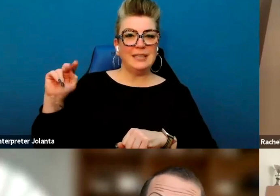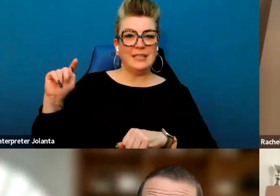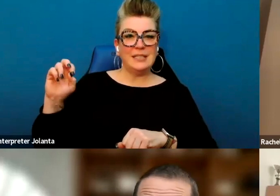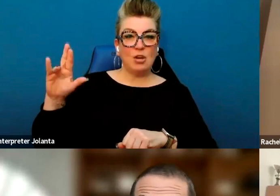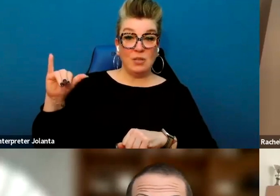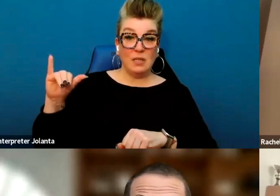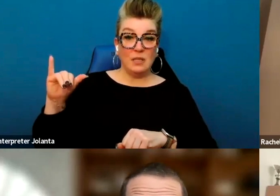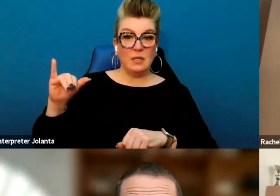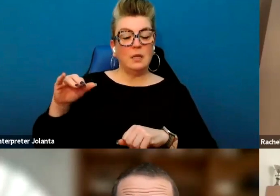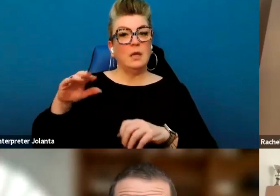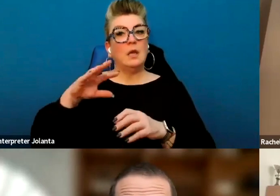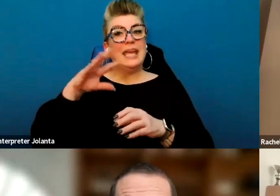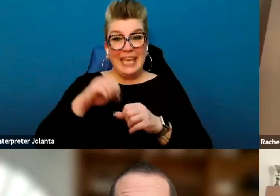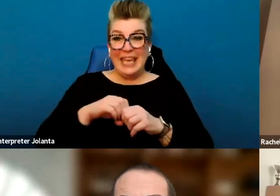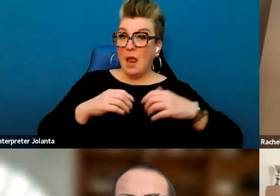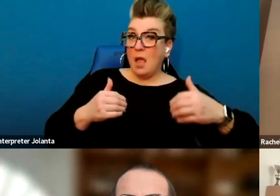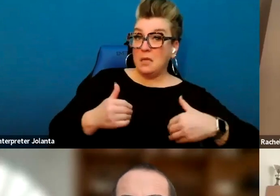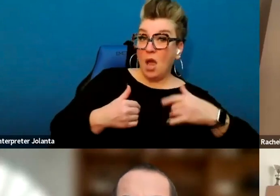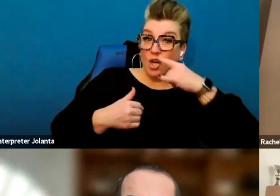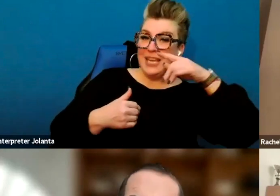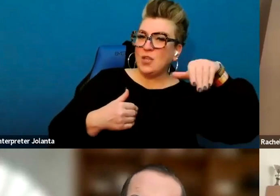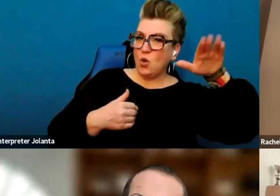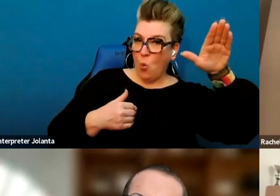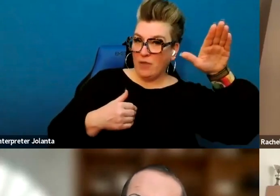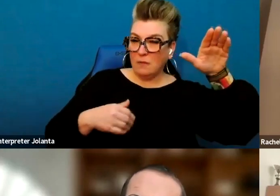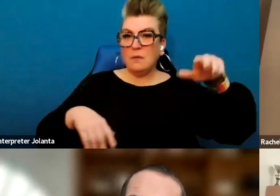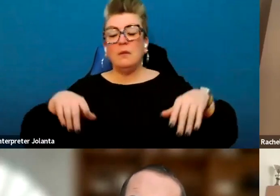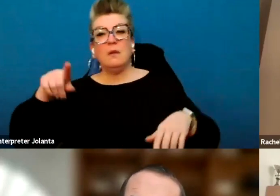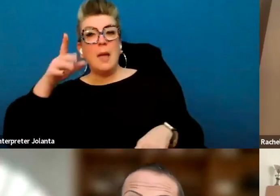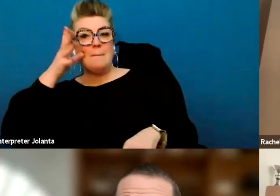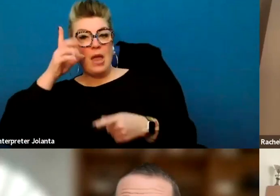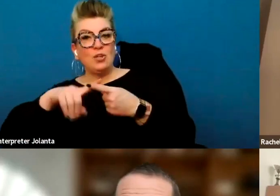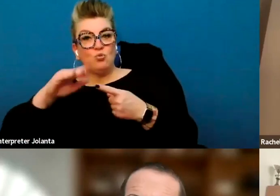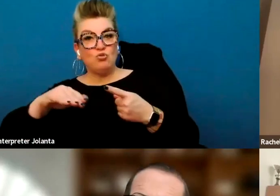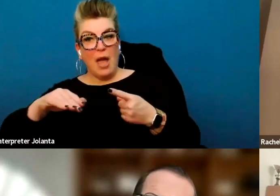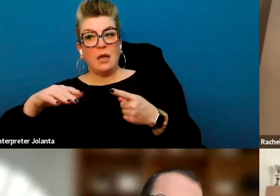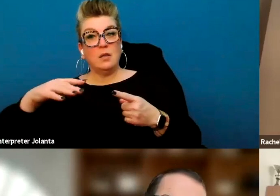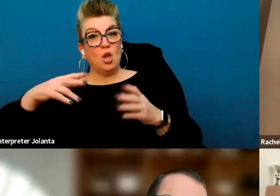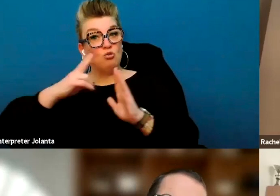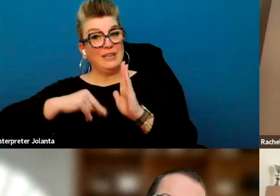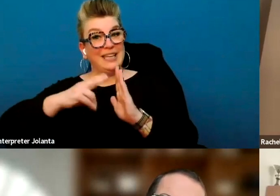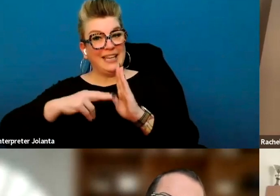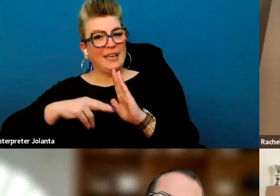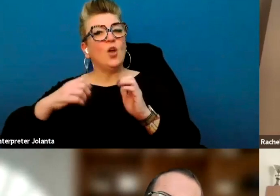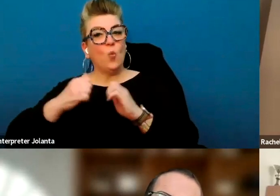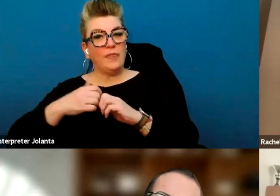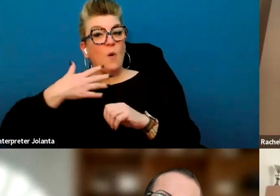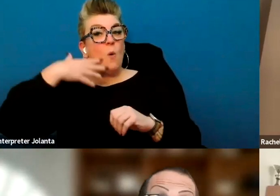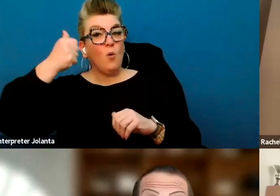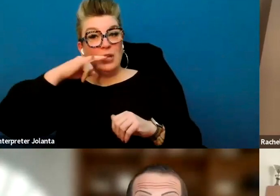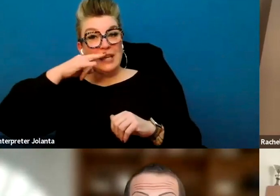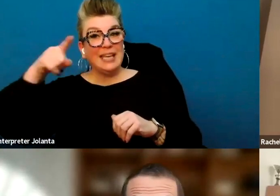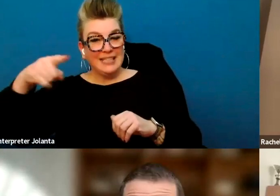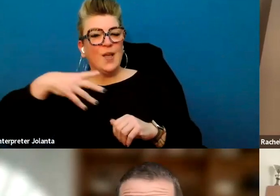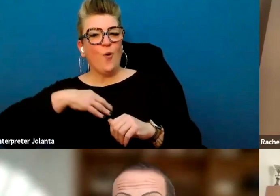in the dorsal pathway in the younger kids, whereas parent to child reading is associated with